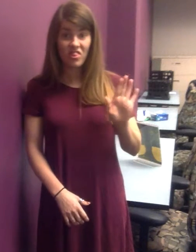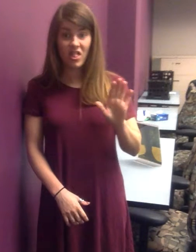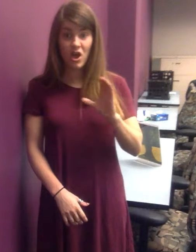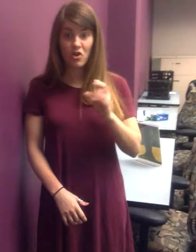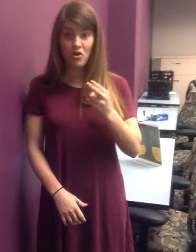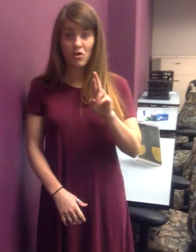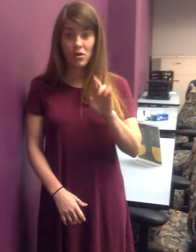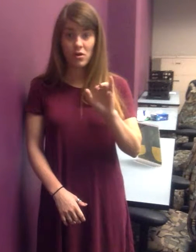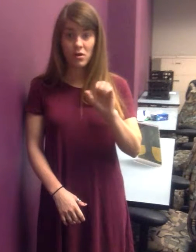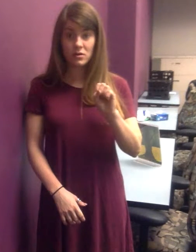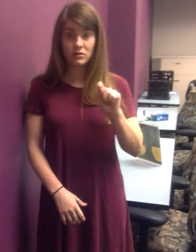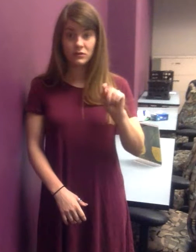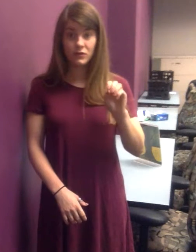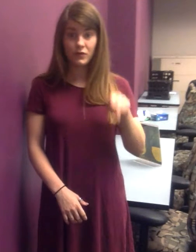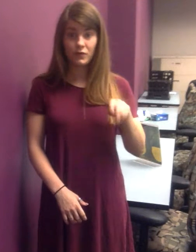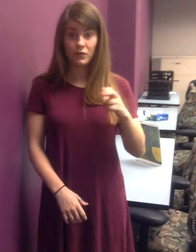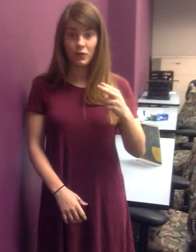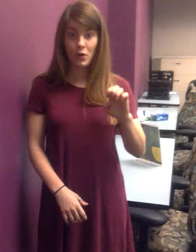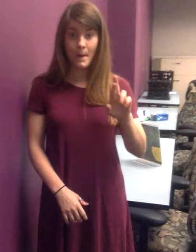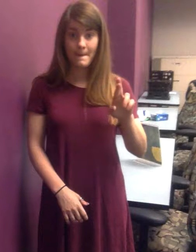these meetings, who brings the skeptics to their feet every time.